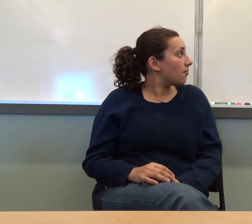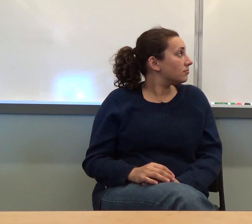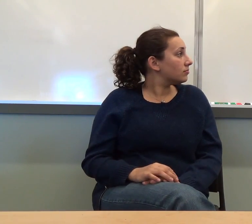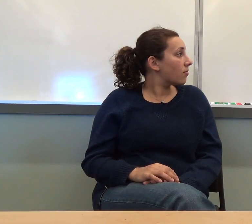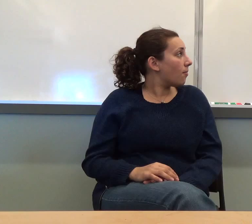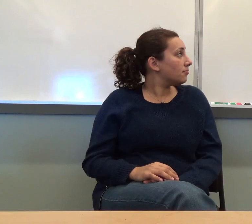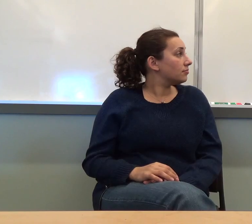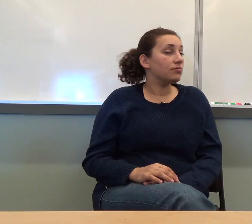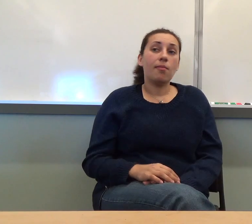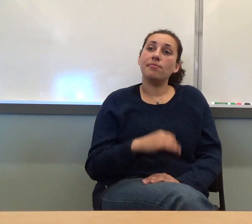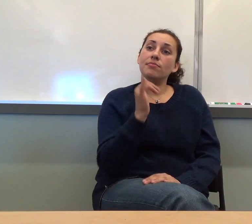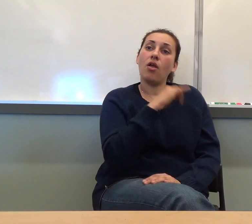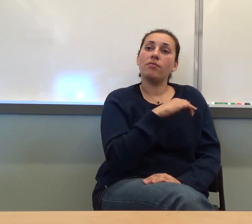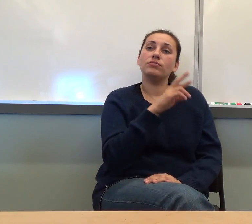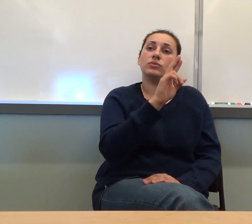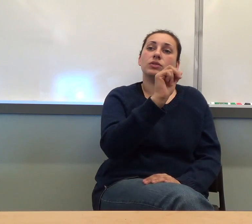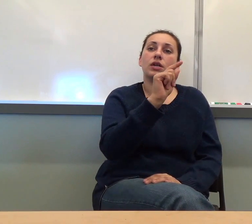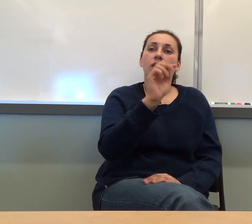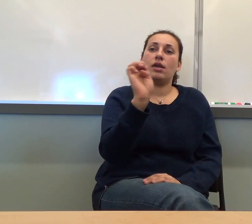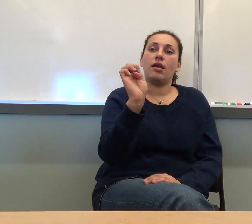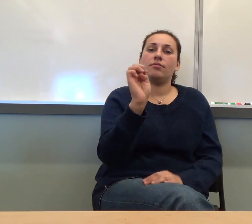So that's rates. Rates have to do with different units.